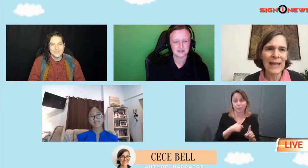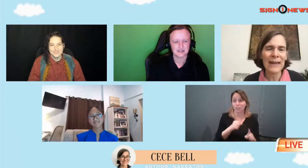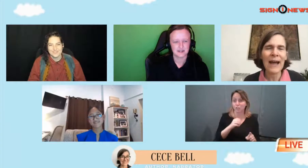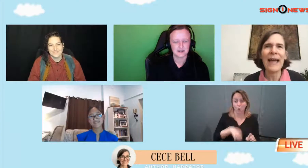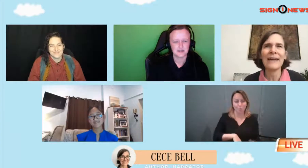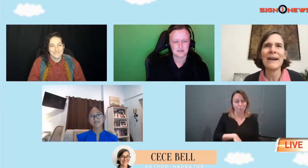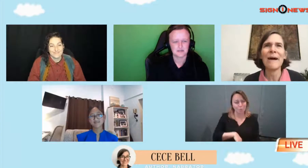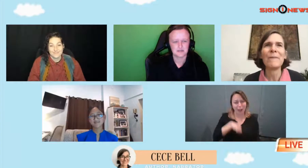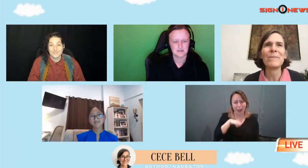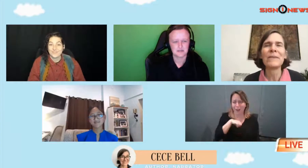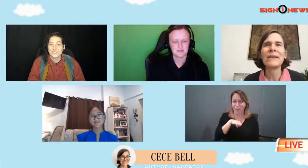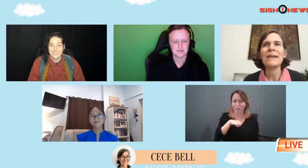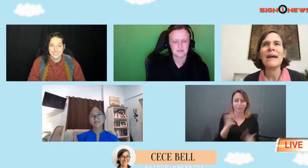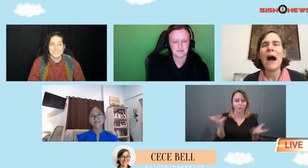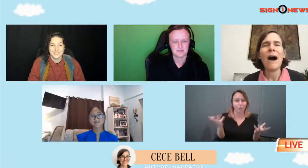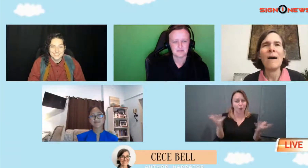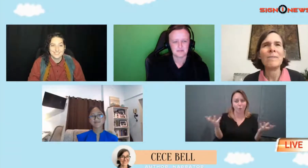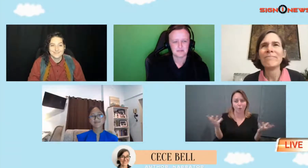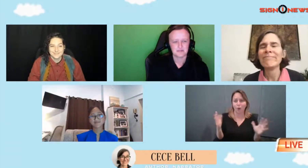we've made, and